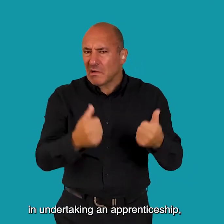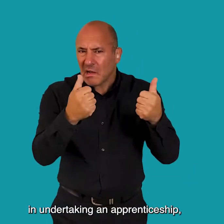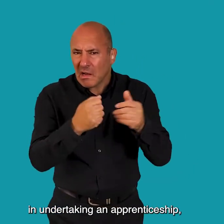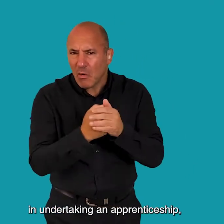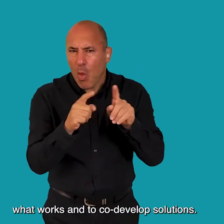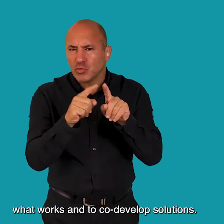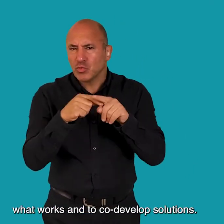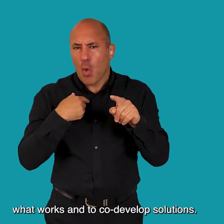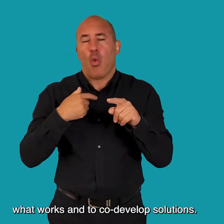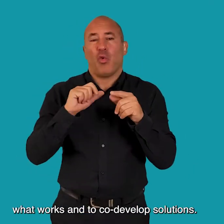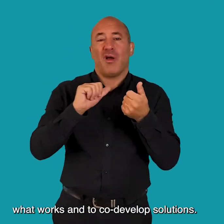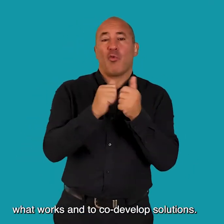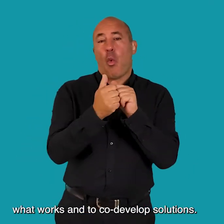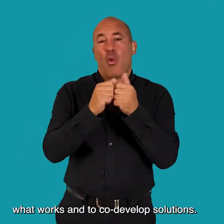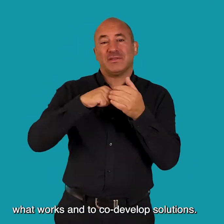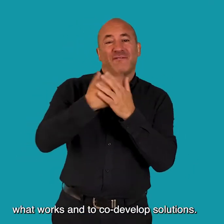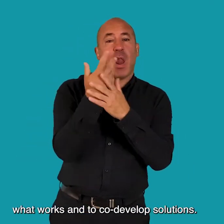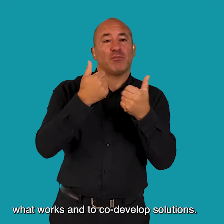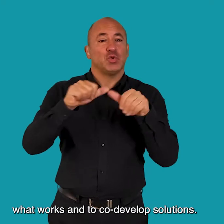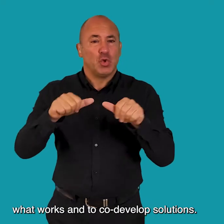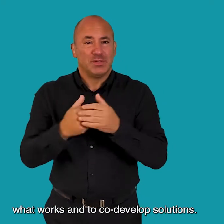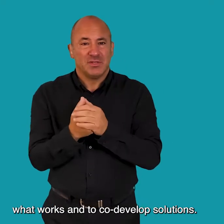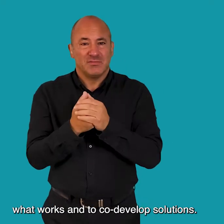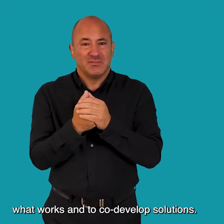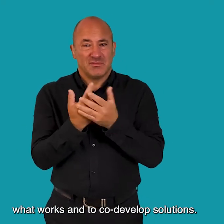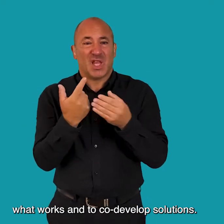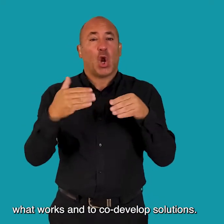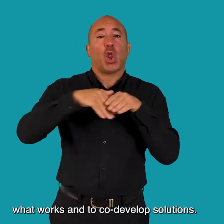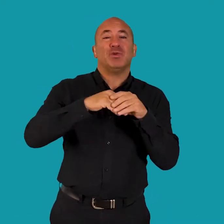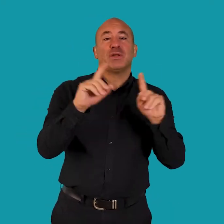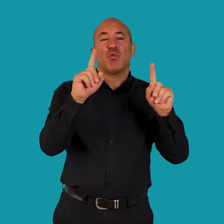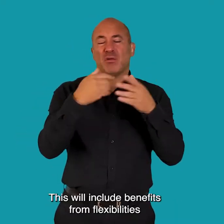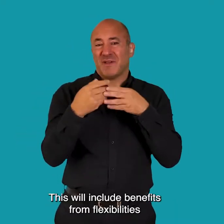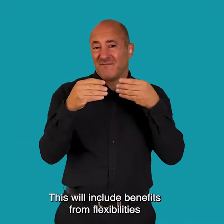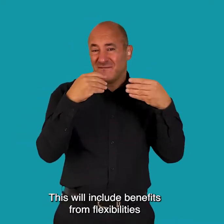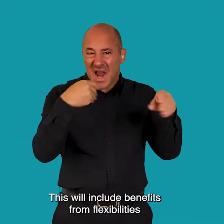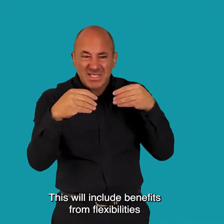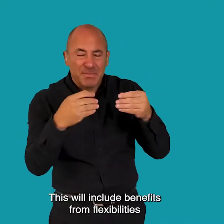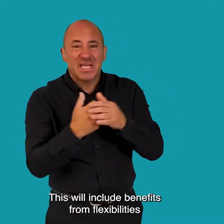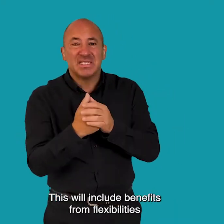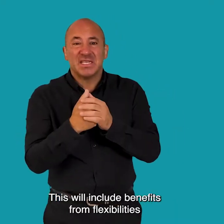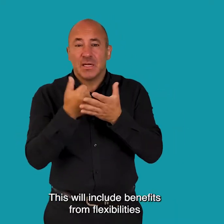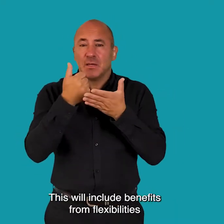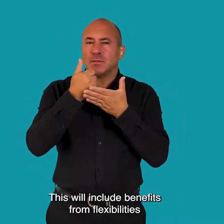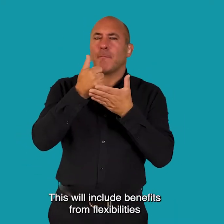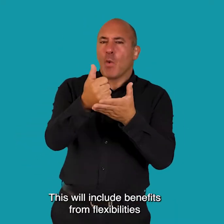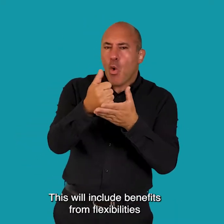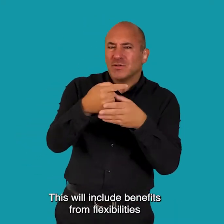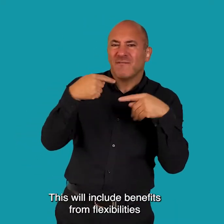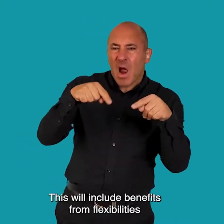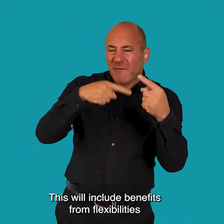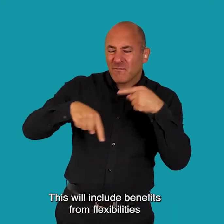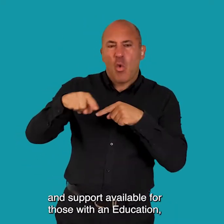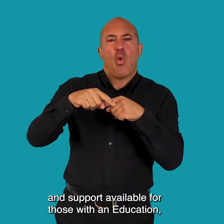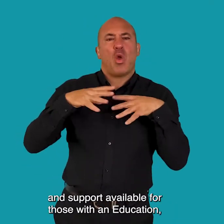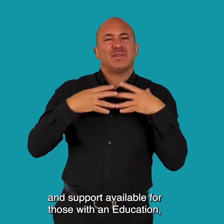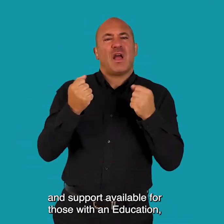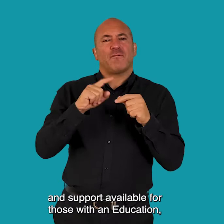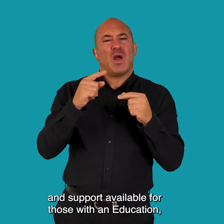apprenticeship, what works, and to co-develop solutions. This will include benefits from flexibilities and support available